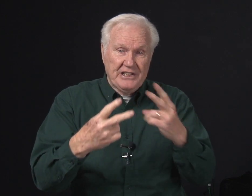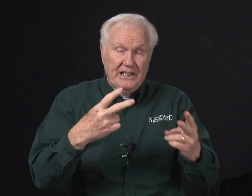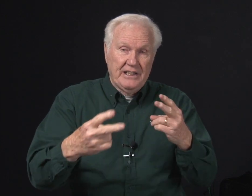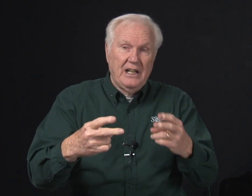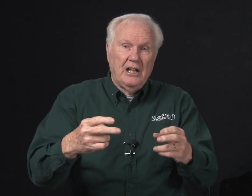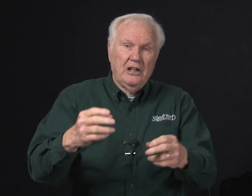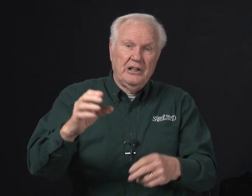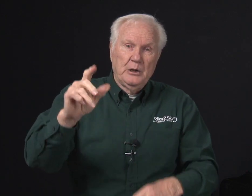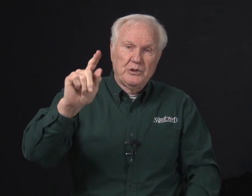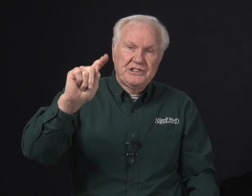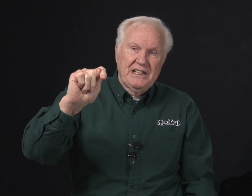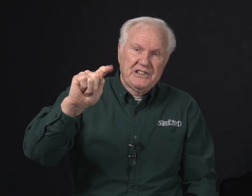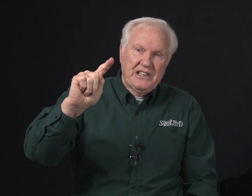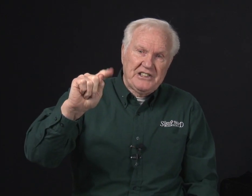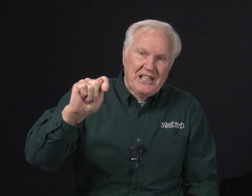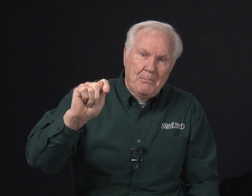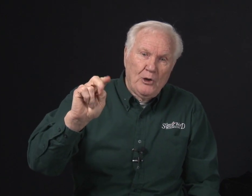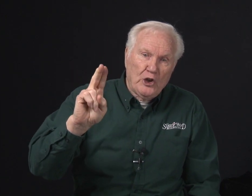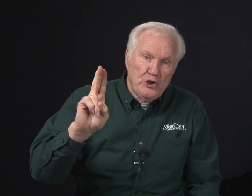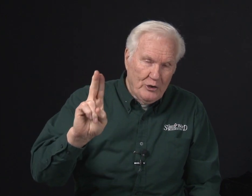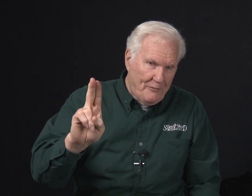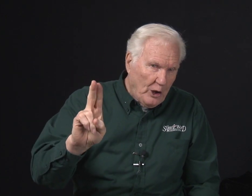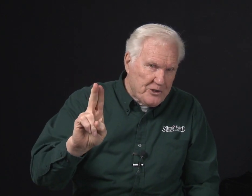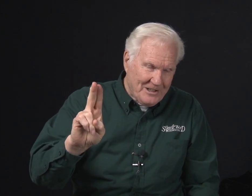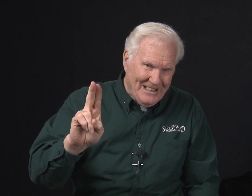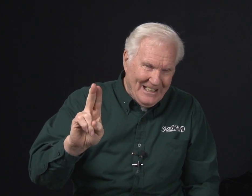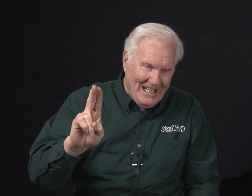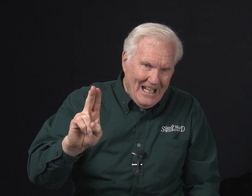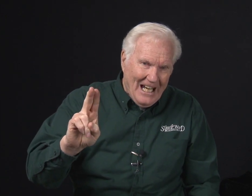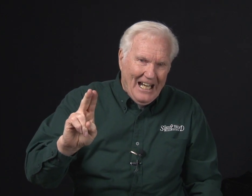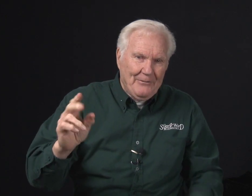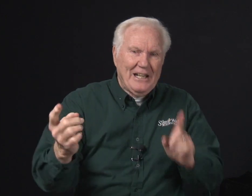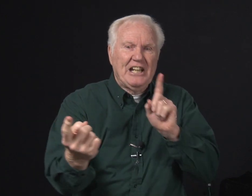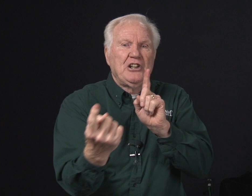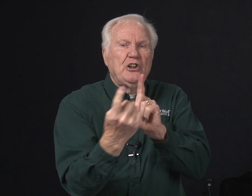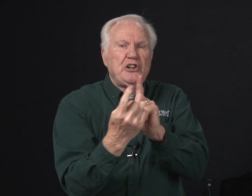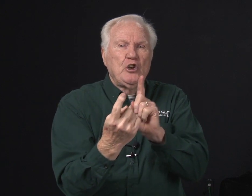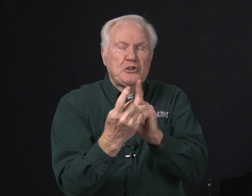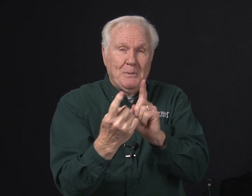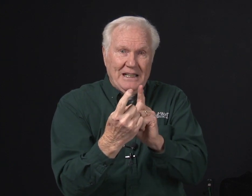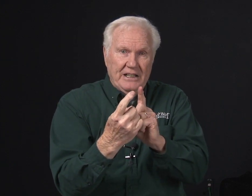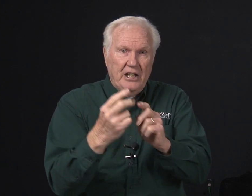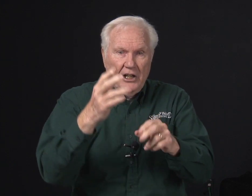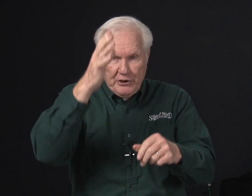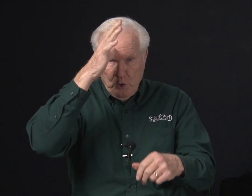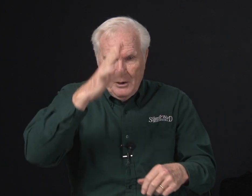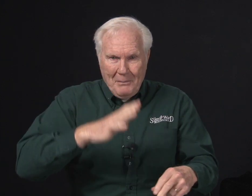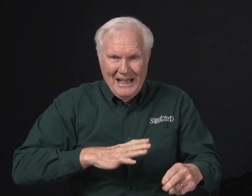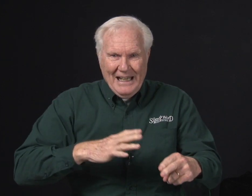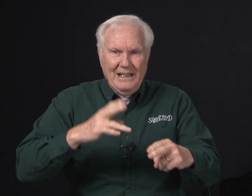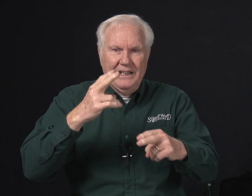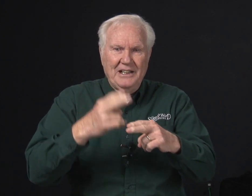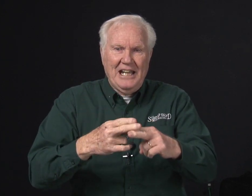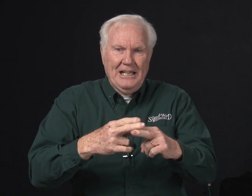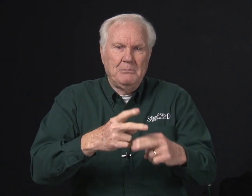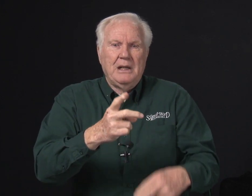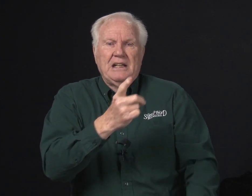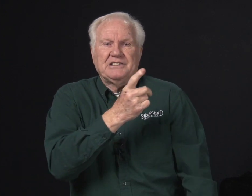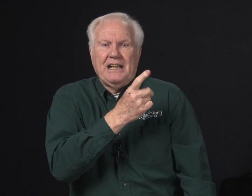visited, it was Tennessee Temple University, and they introduced me to a man named, his name